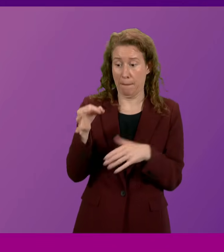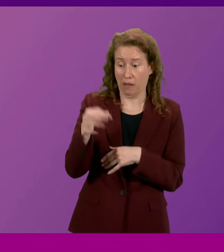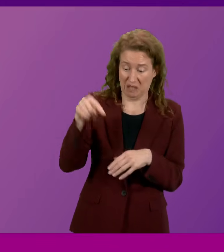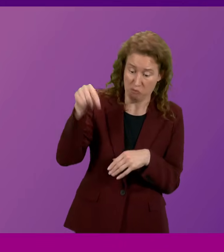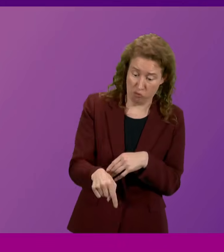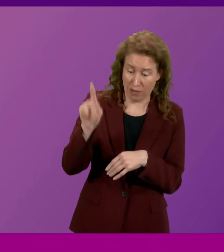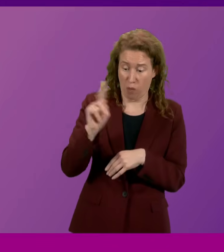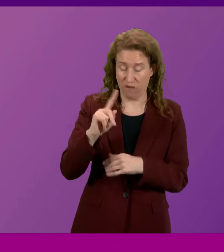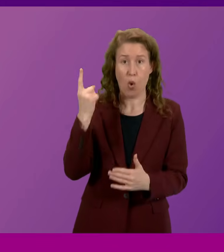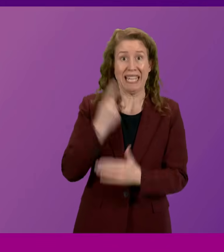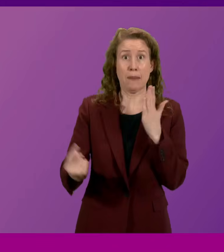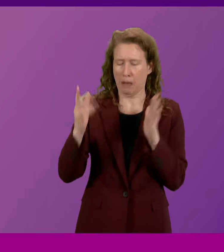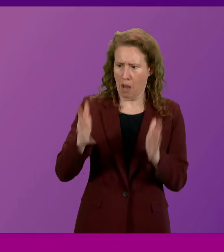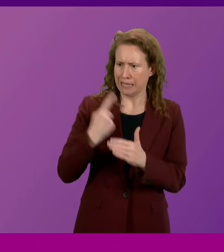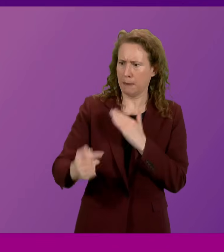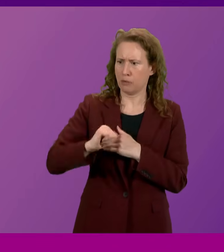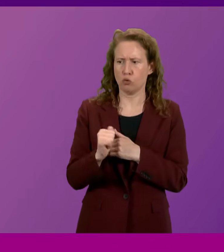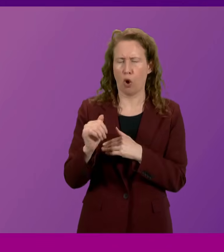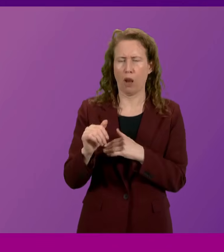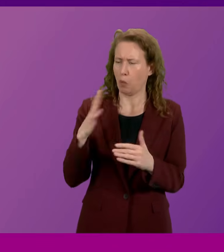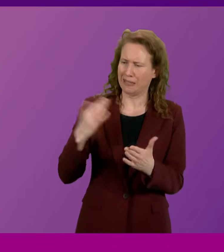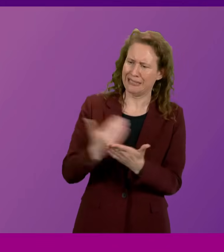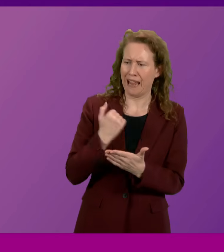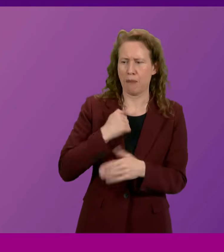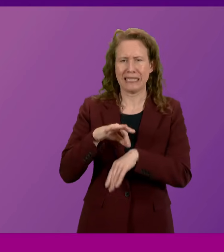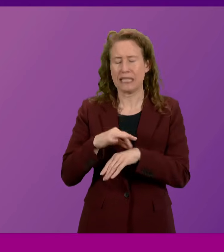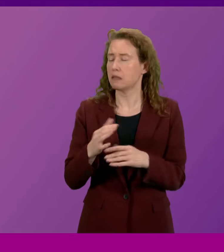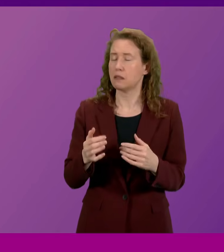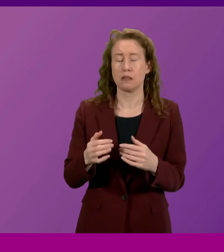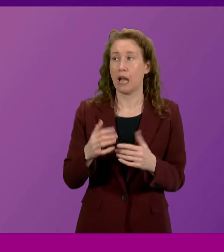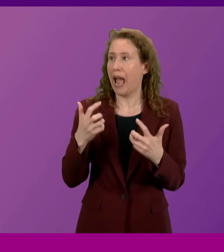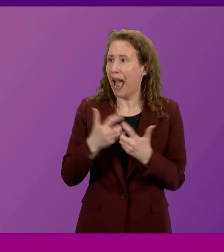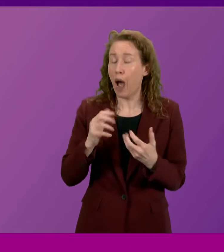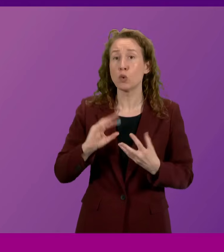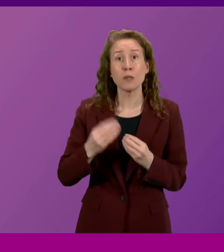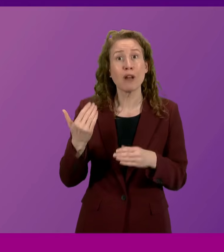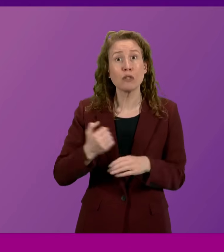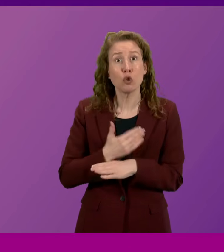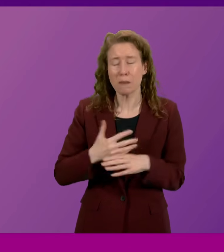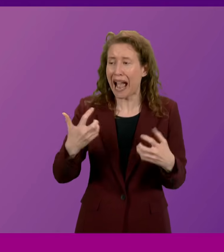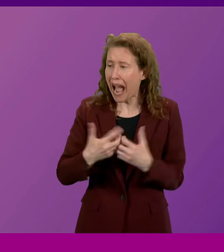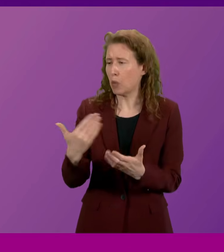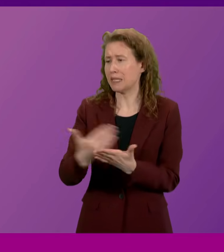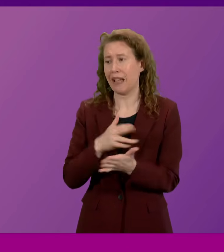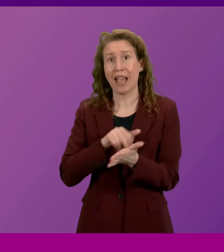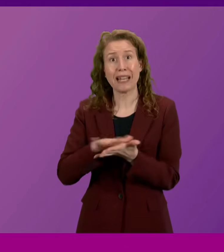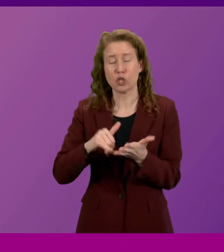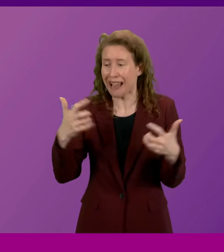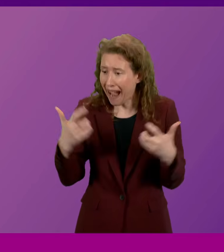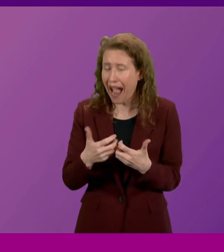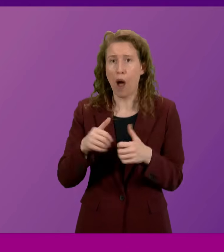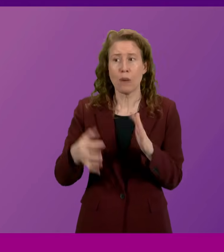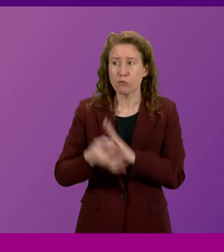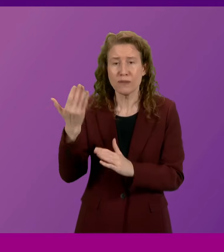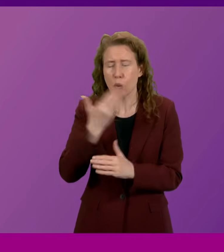and save my skin. Isn't it the case that we will only create jobs, only save our NHS, only improve our schools